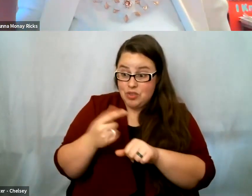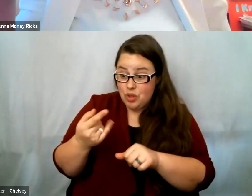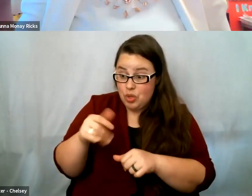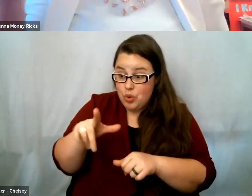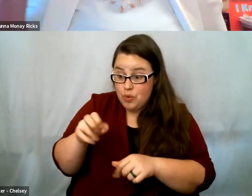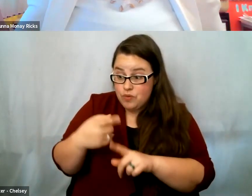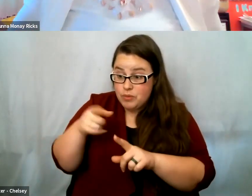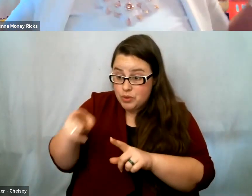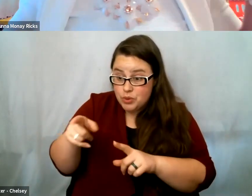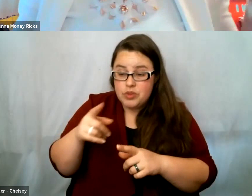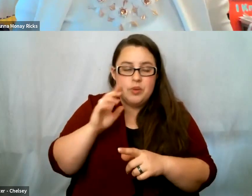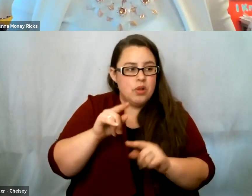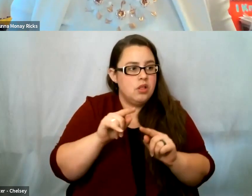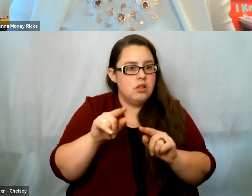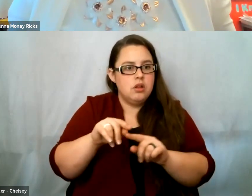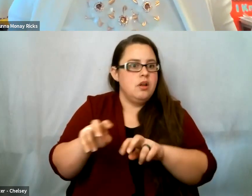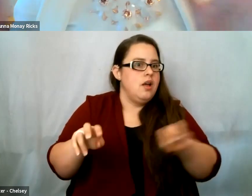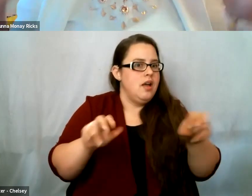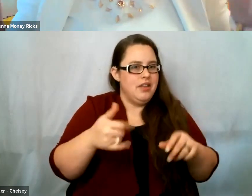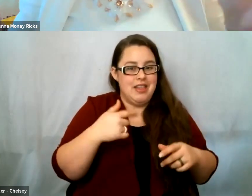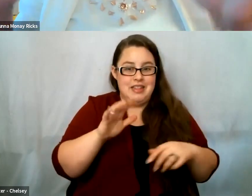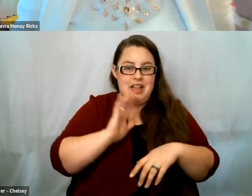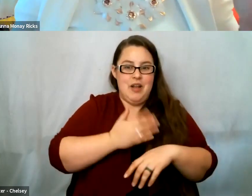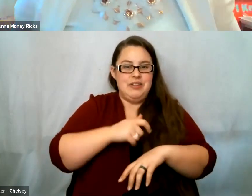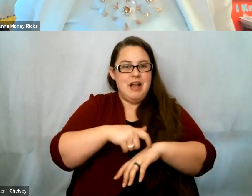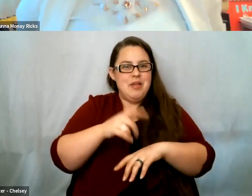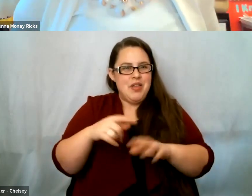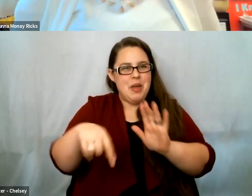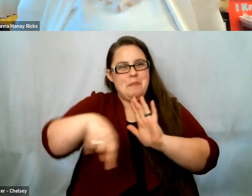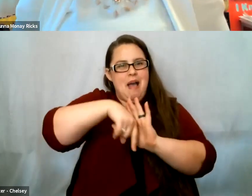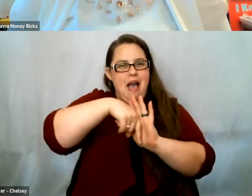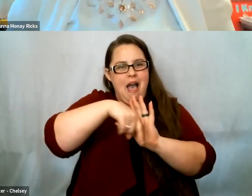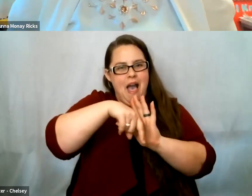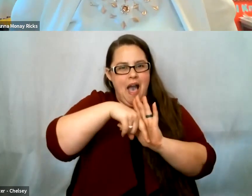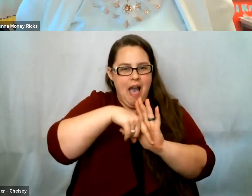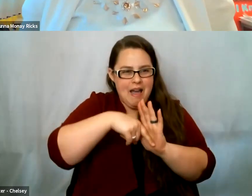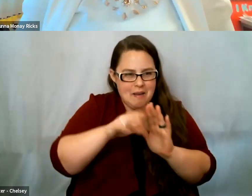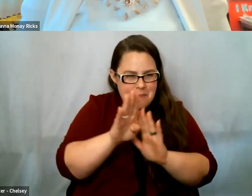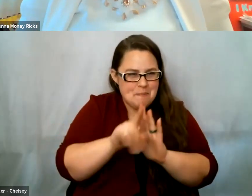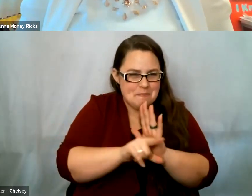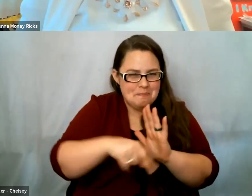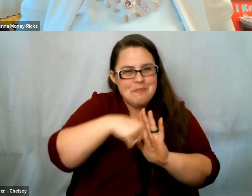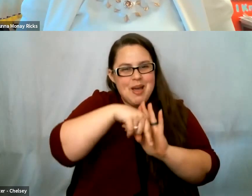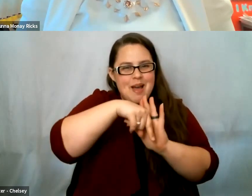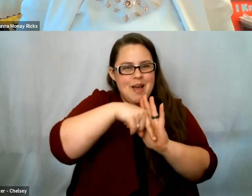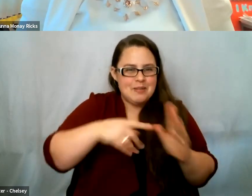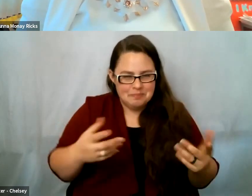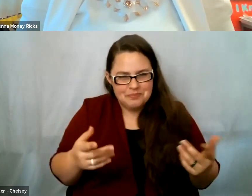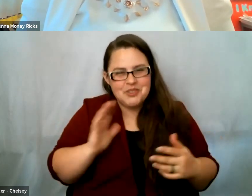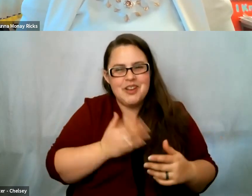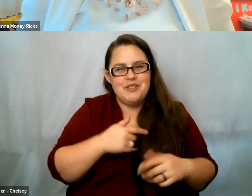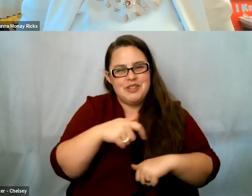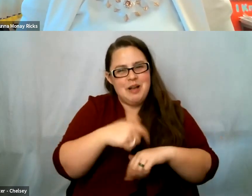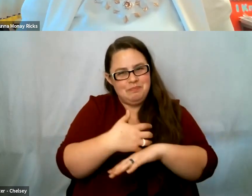else. And that is our time. Look at the bell, it's so annoying. That is our time.